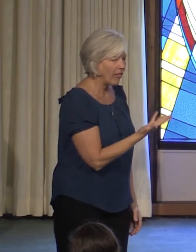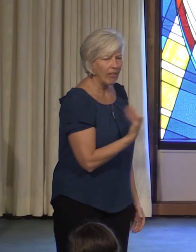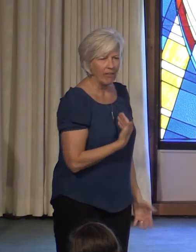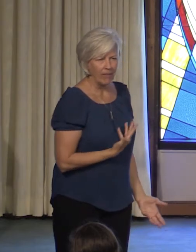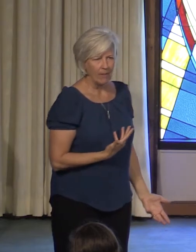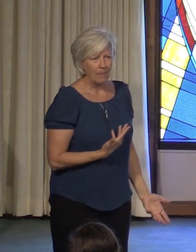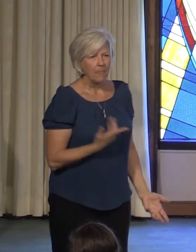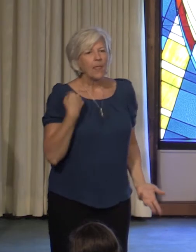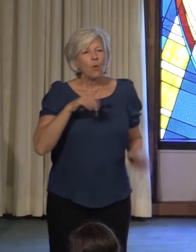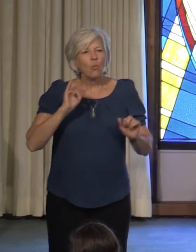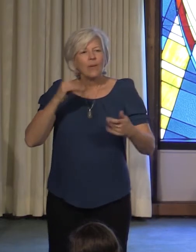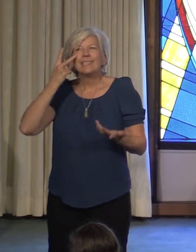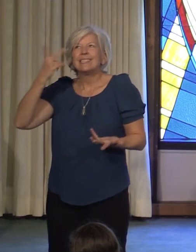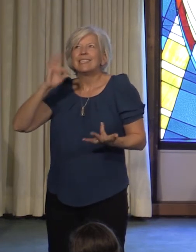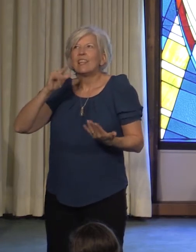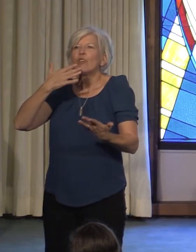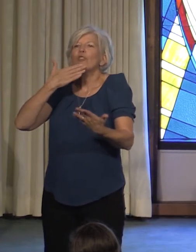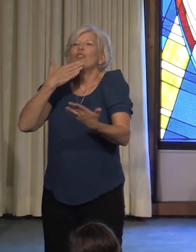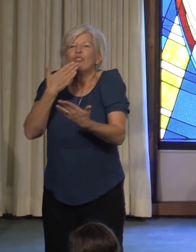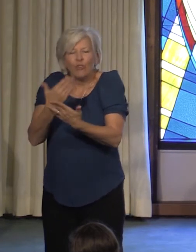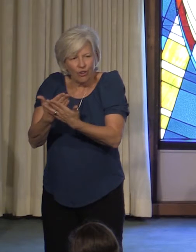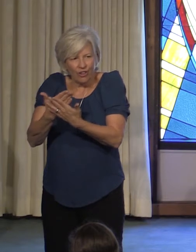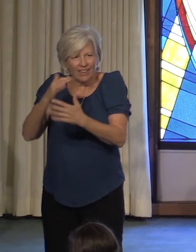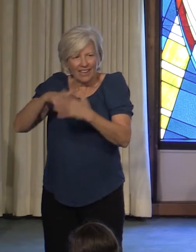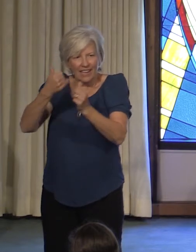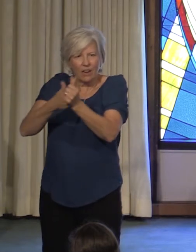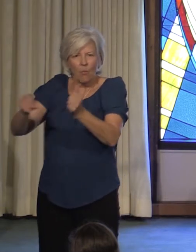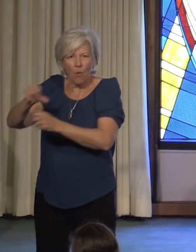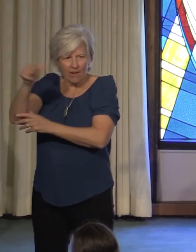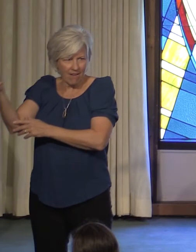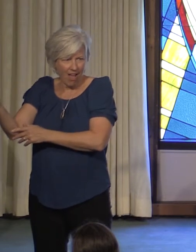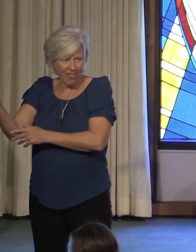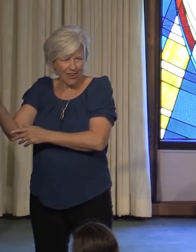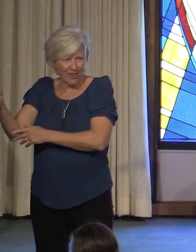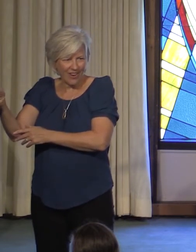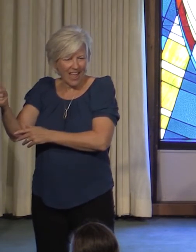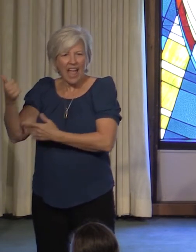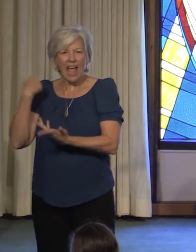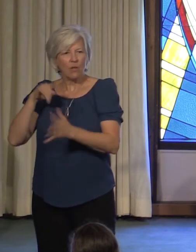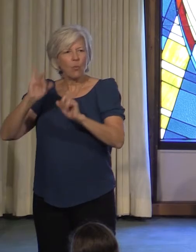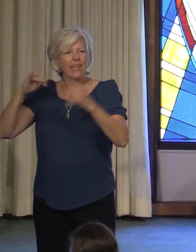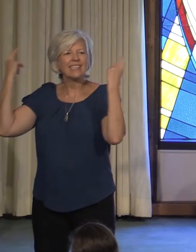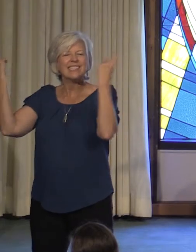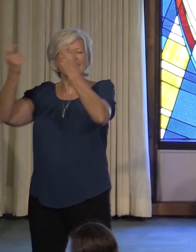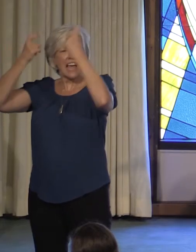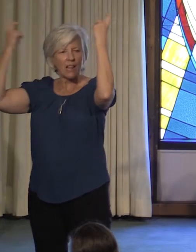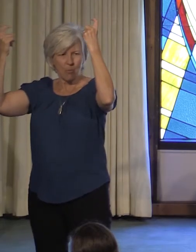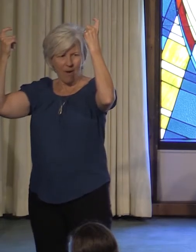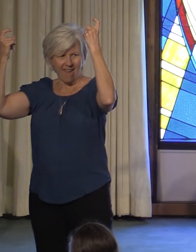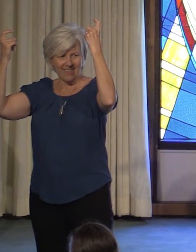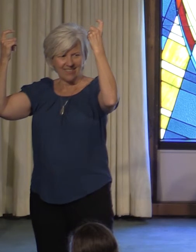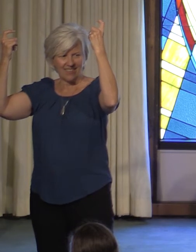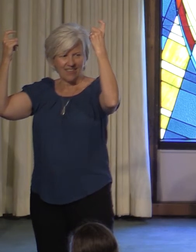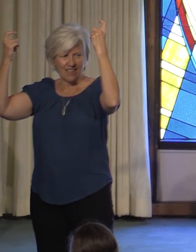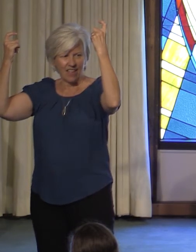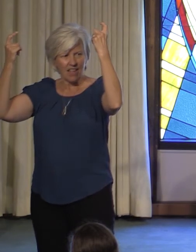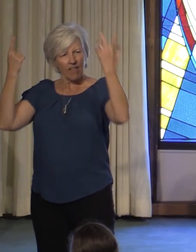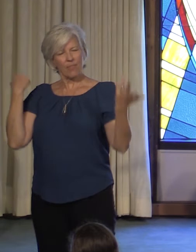We can see the good in one another and in each other's lives, and we can celebrate that.